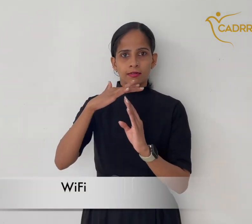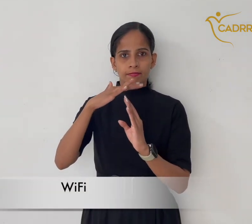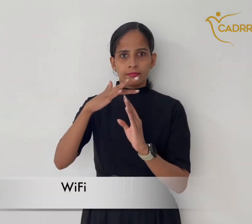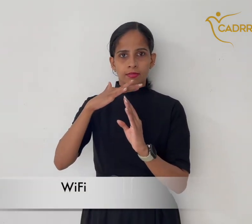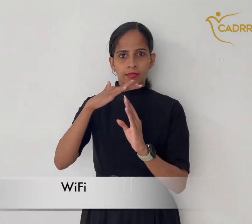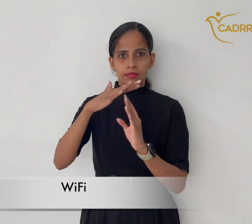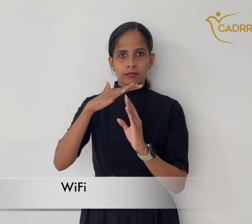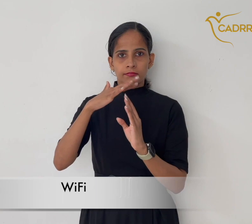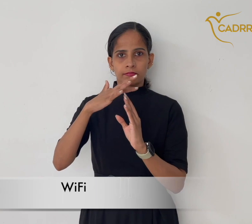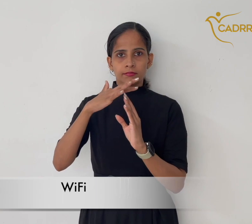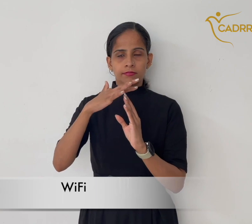WiFi.